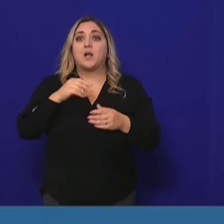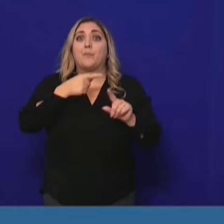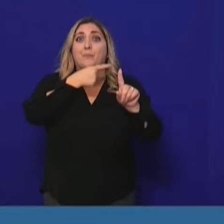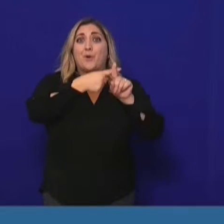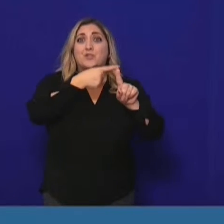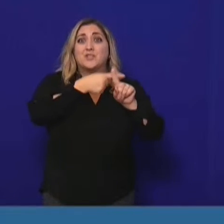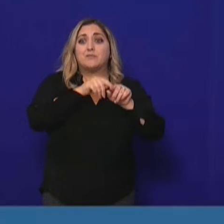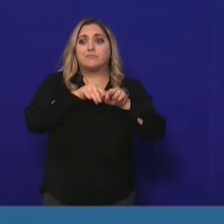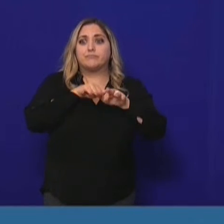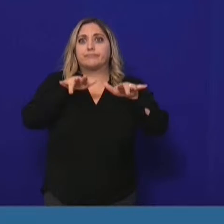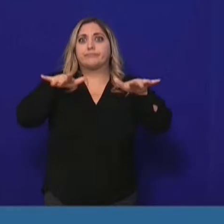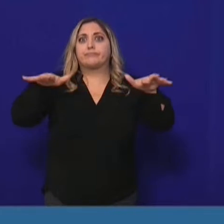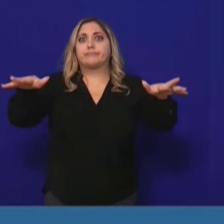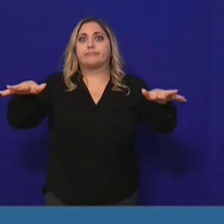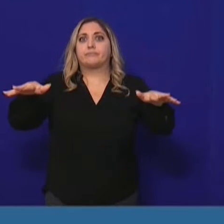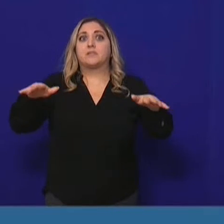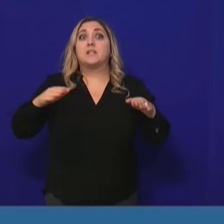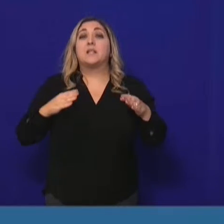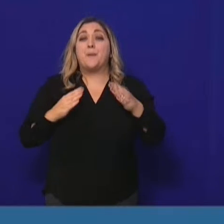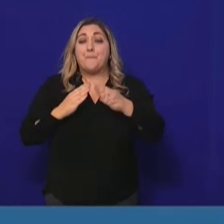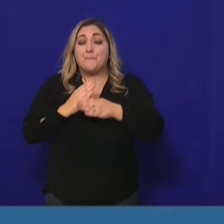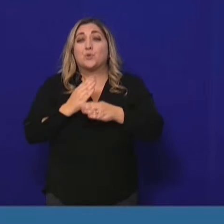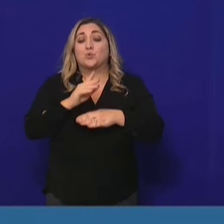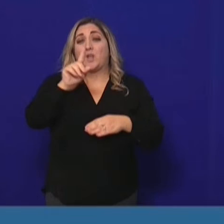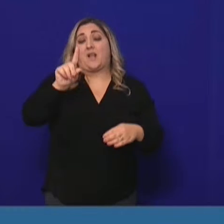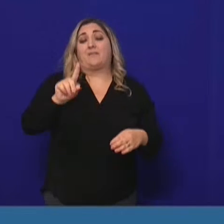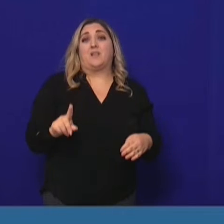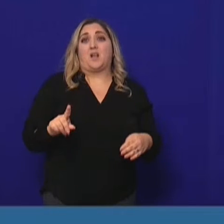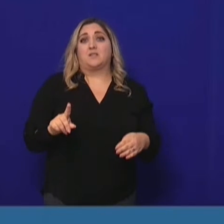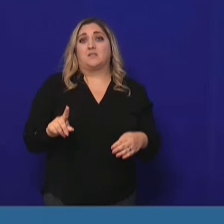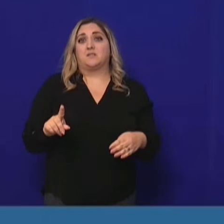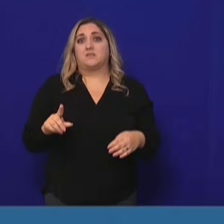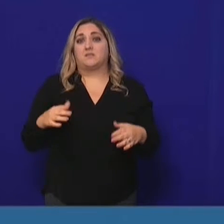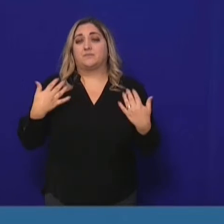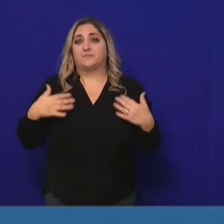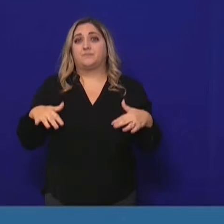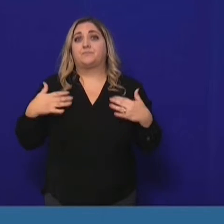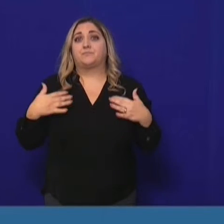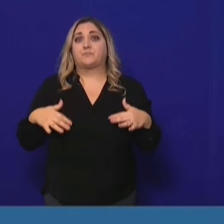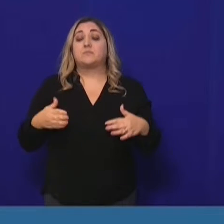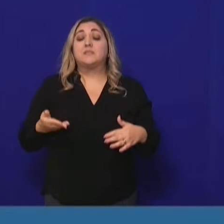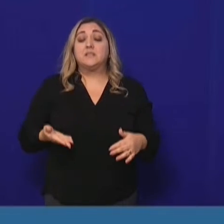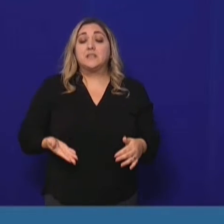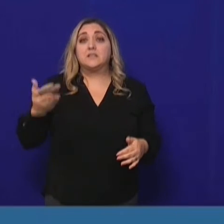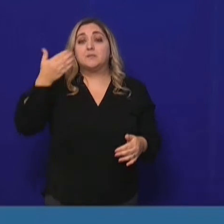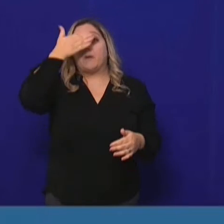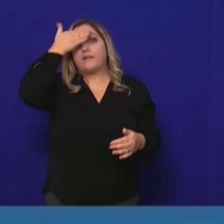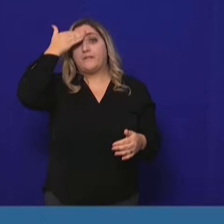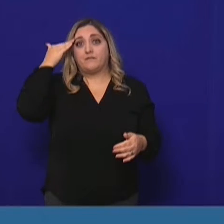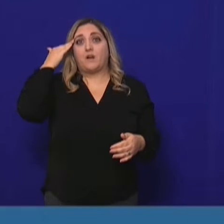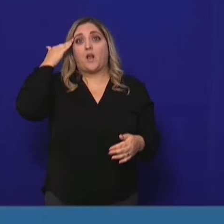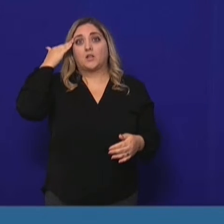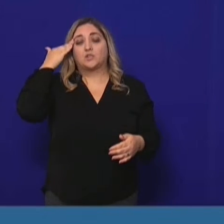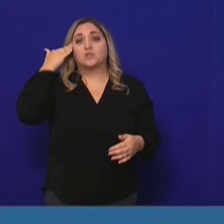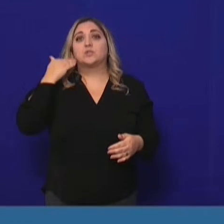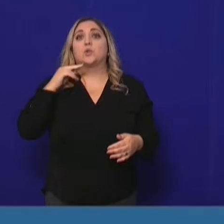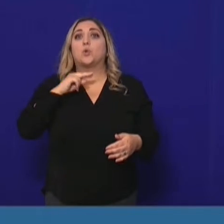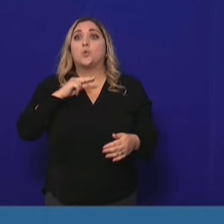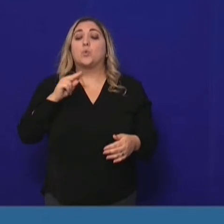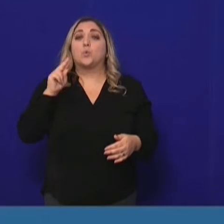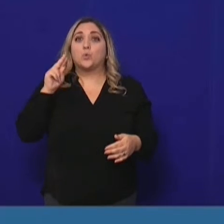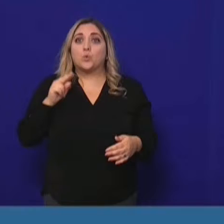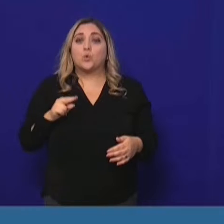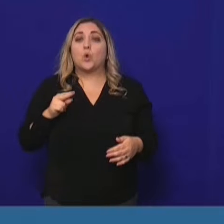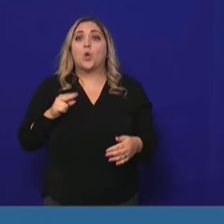ta' każijiet speċjalment fl-ewwel ġimgħa ta' Jannar, fejn inti kollok iktar każijiet li jimirdu, konsegwenzi